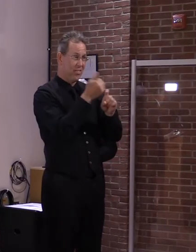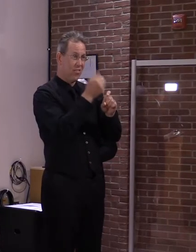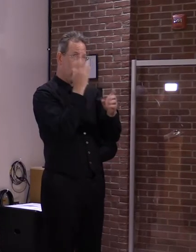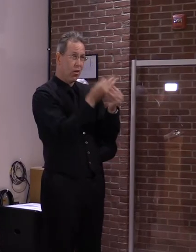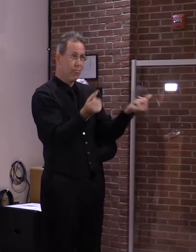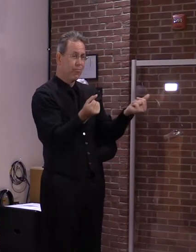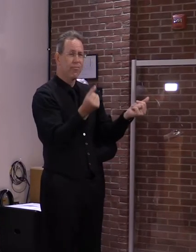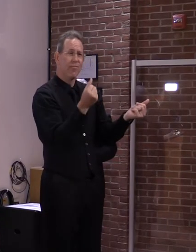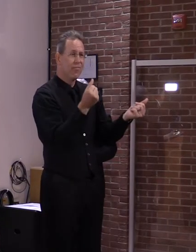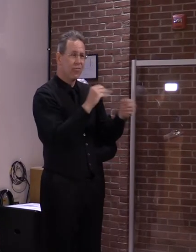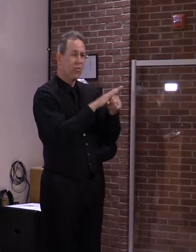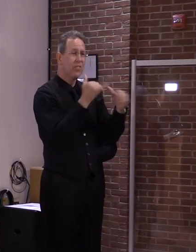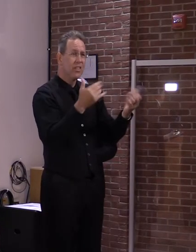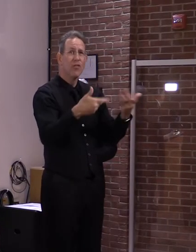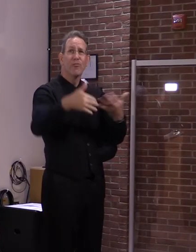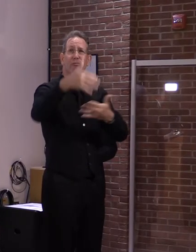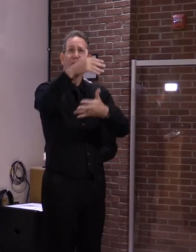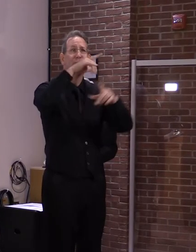your vaccination, you're protected.